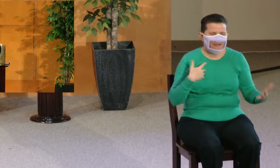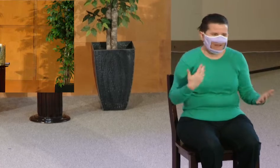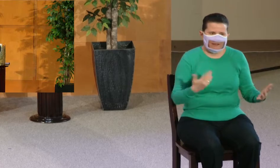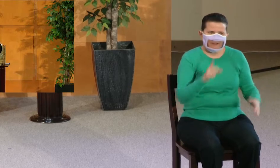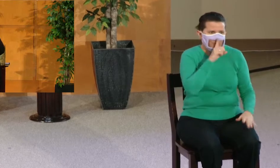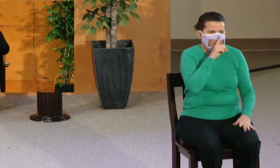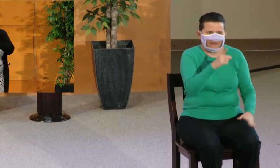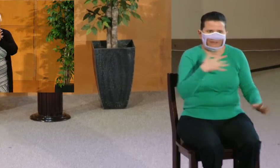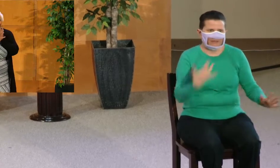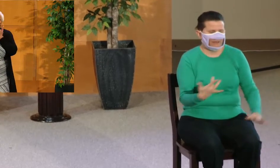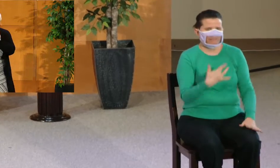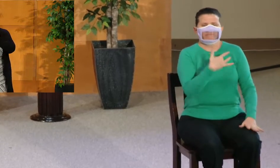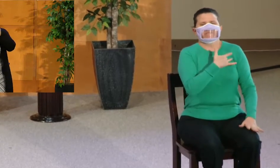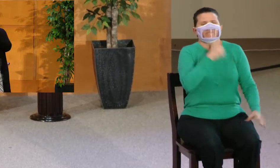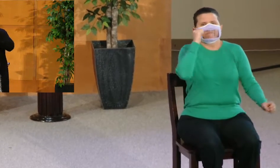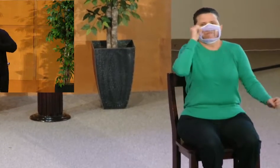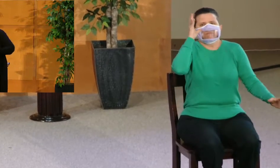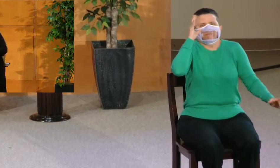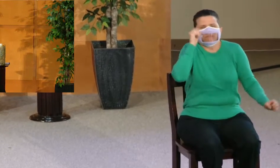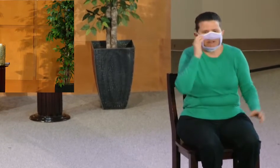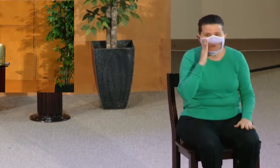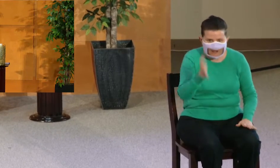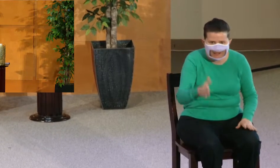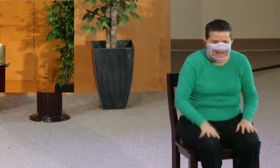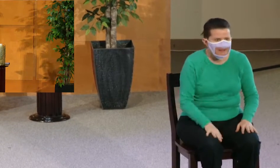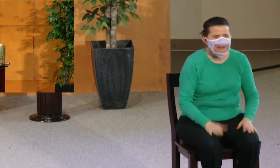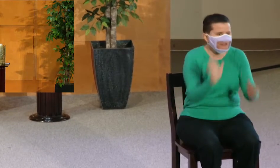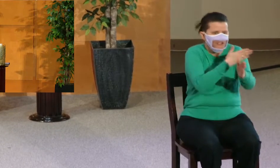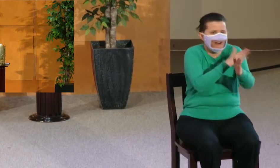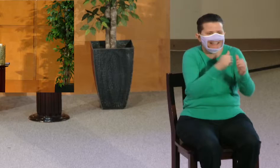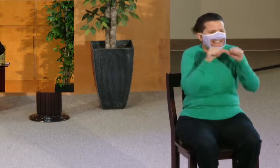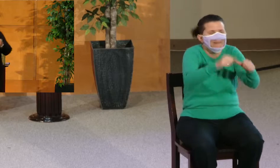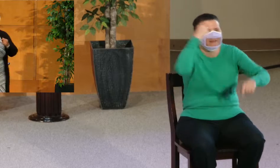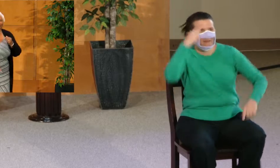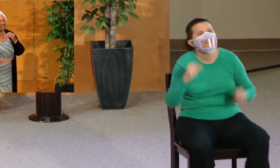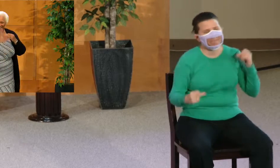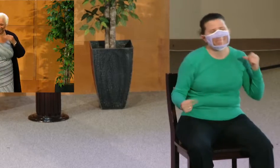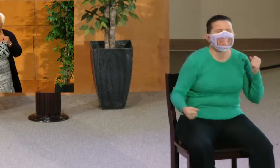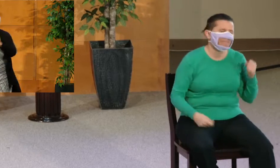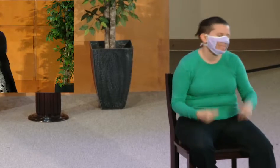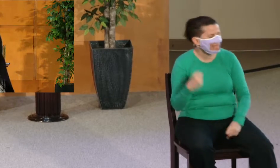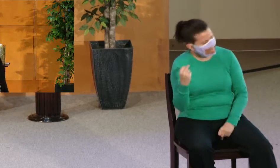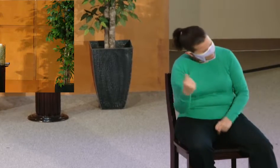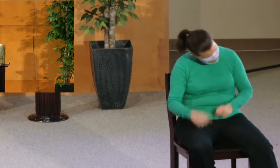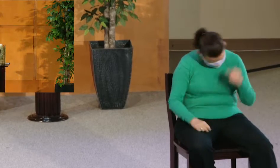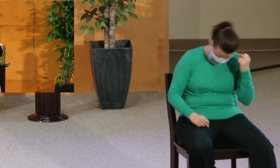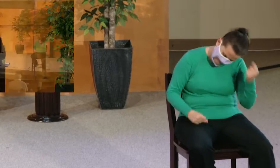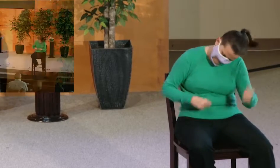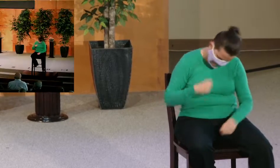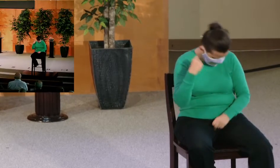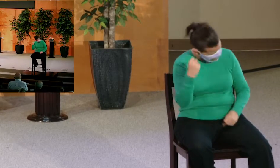it, I feel it. Ooh, the song's still going on in my head. Sorry. Gotta calm